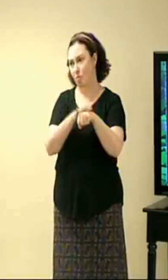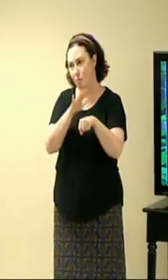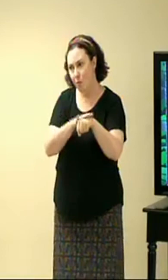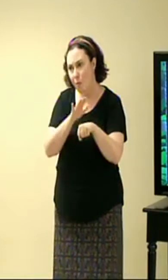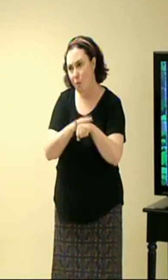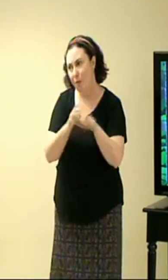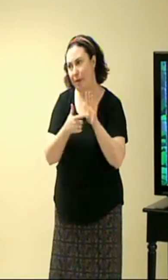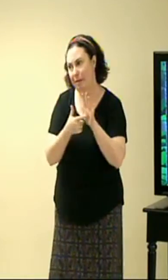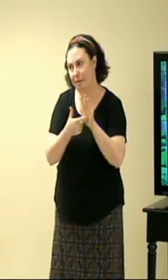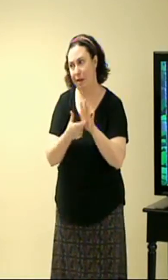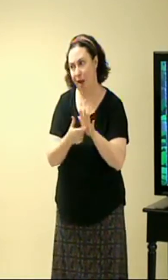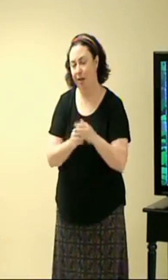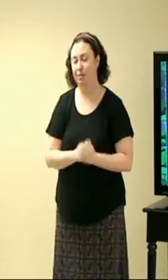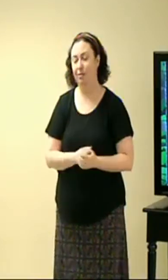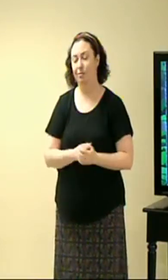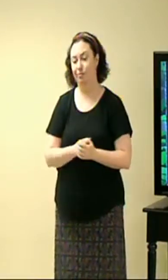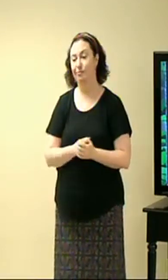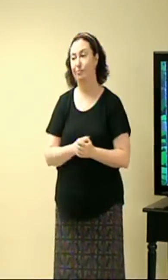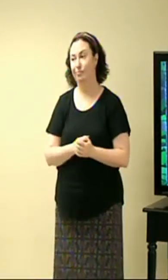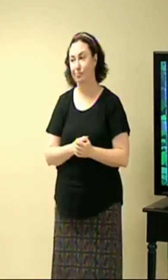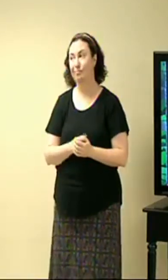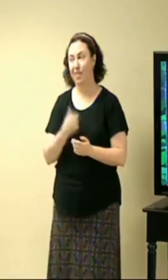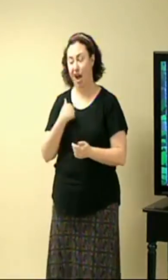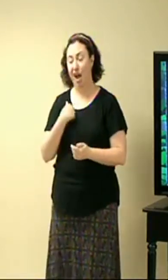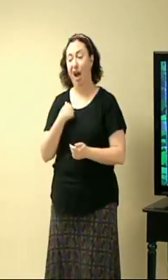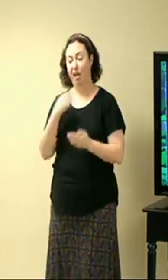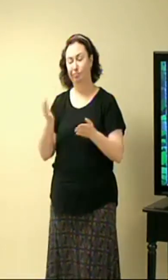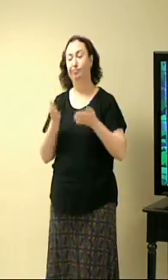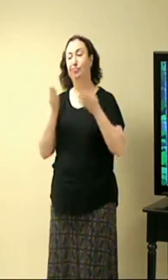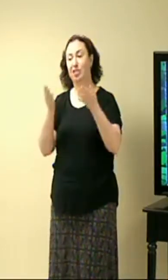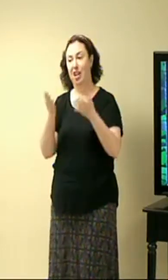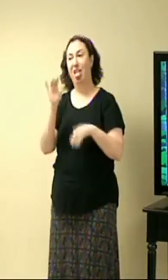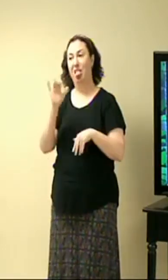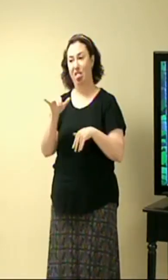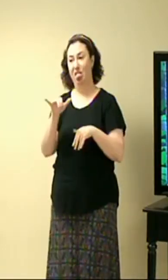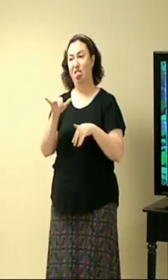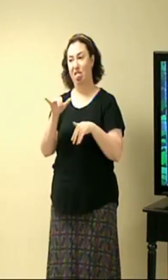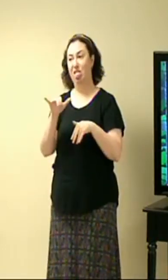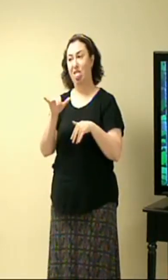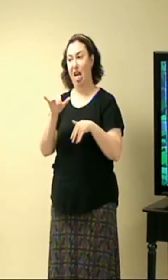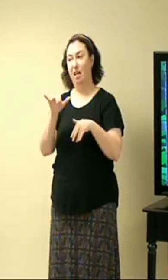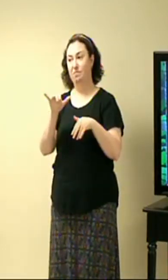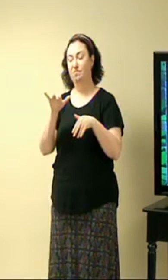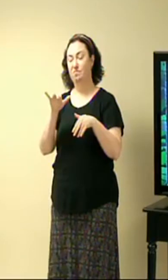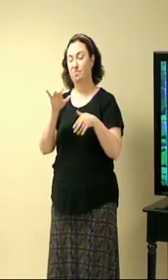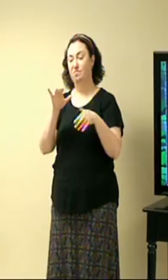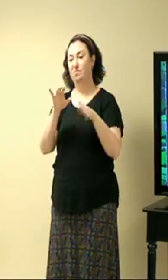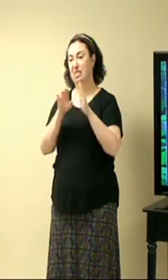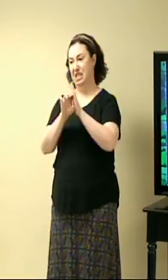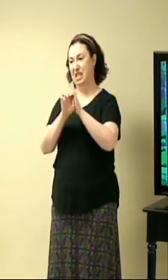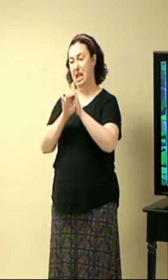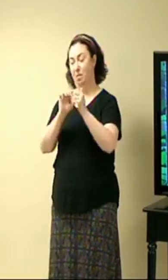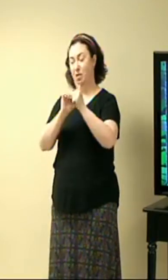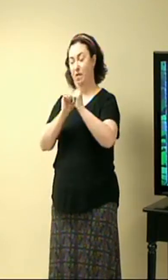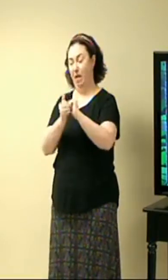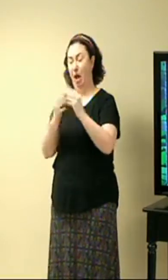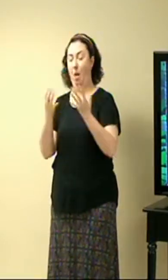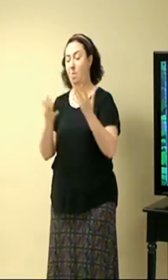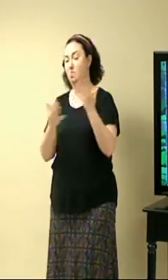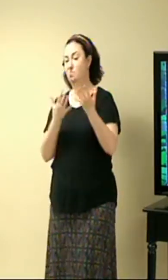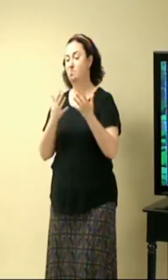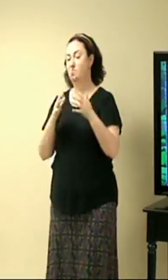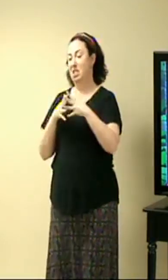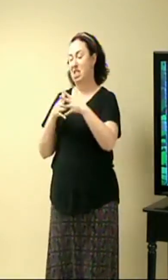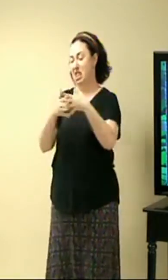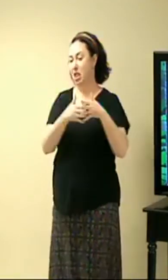friends, I would argue that that's a picture of the American church today. Not just the Rescue Church, but the church all